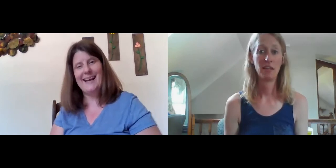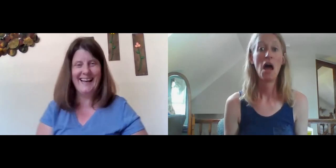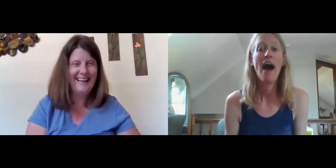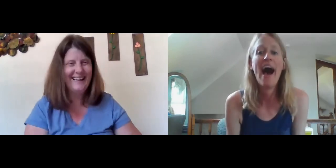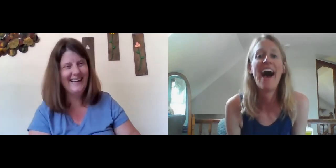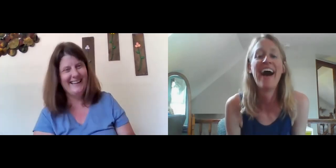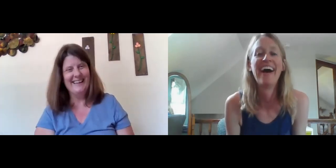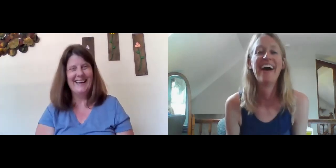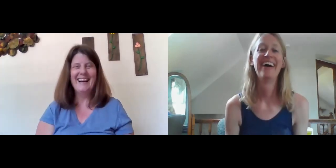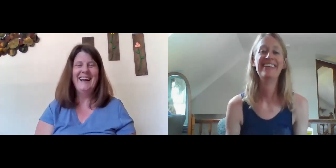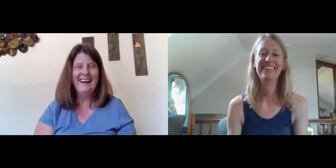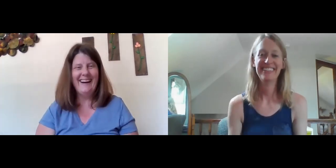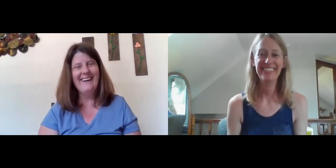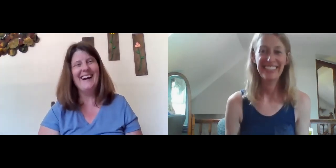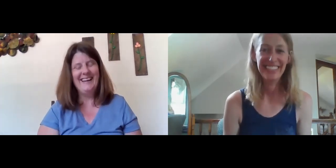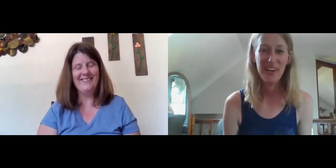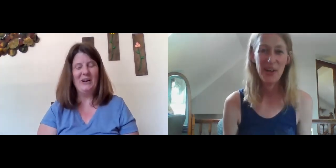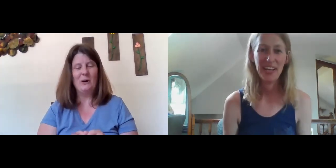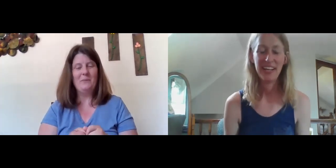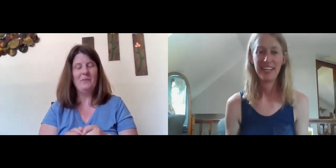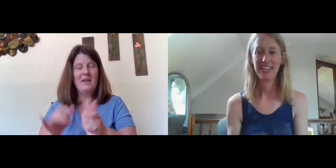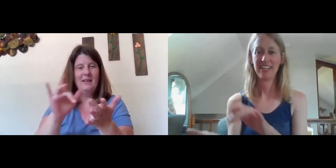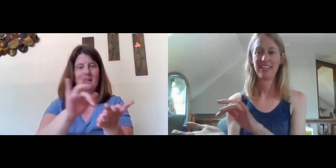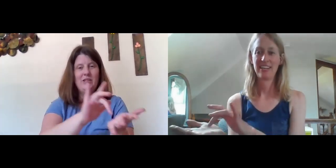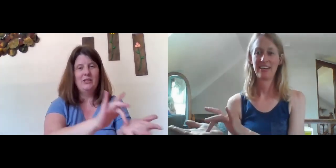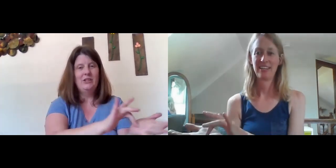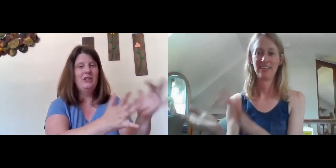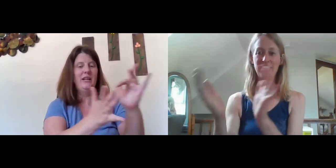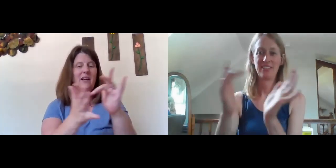voice. All right, here we go.